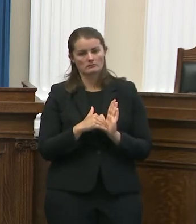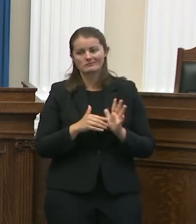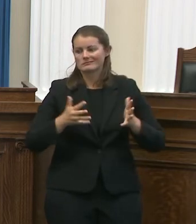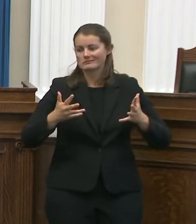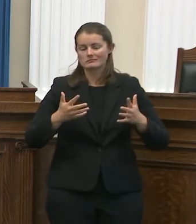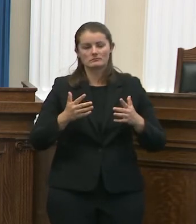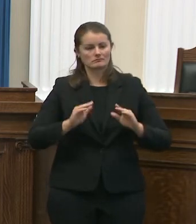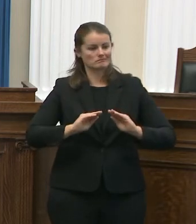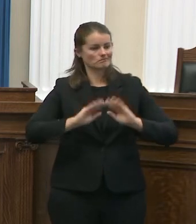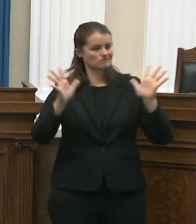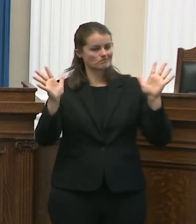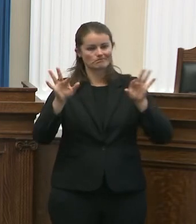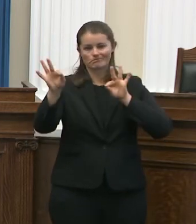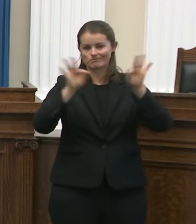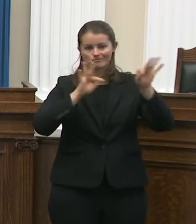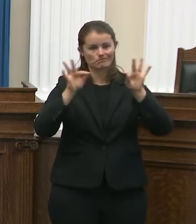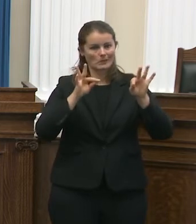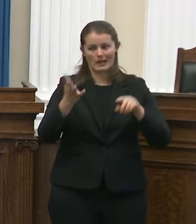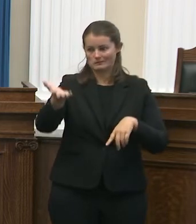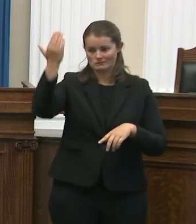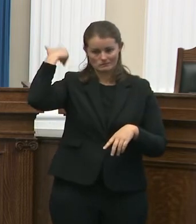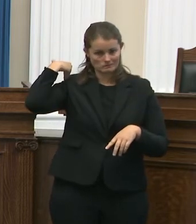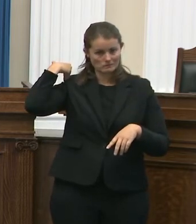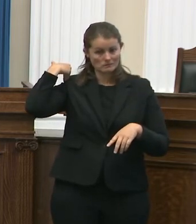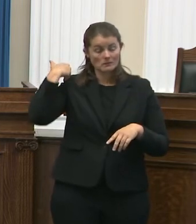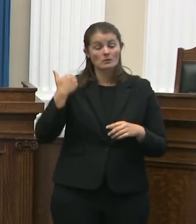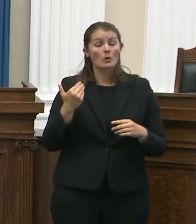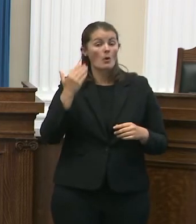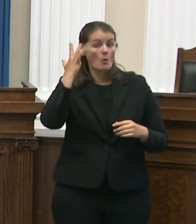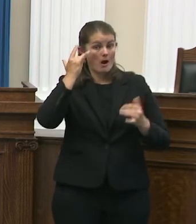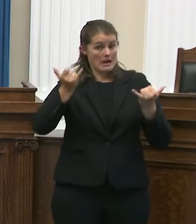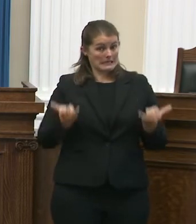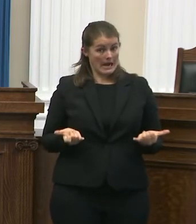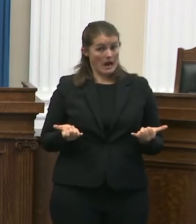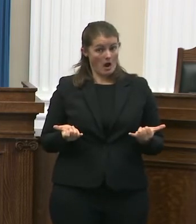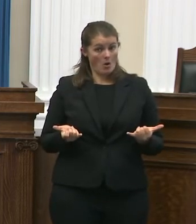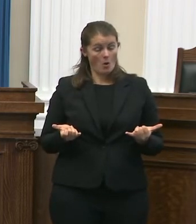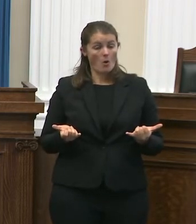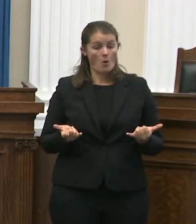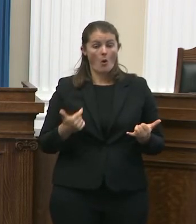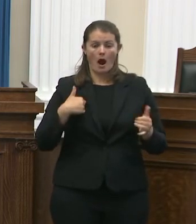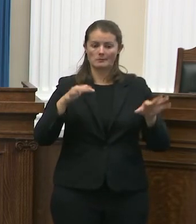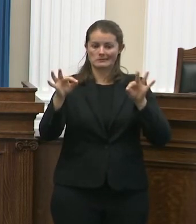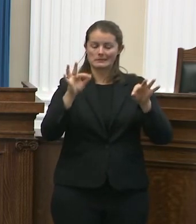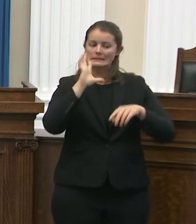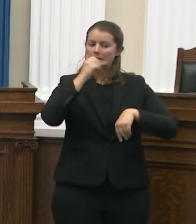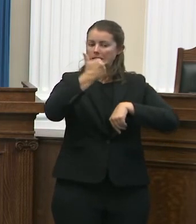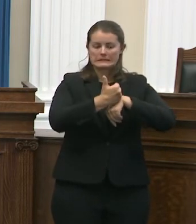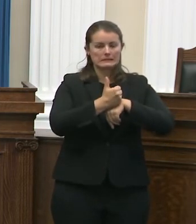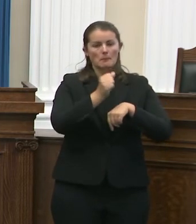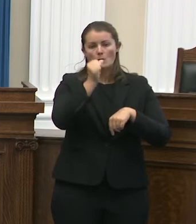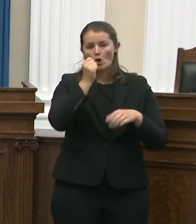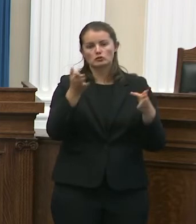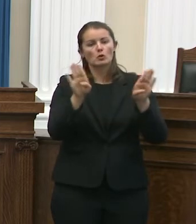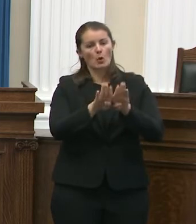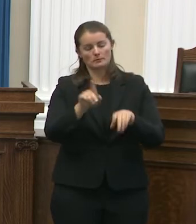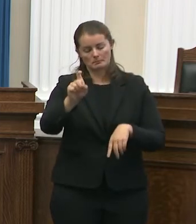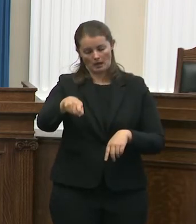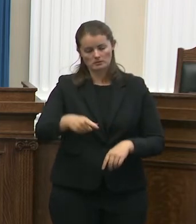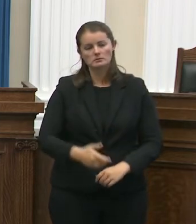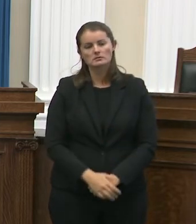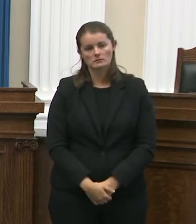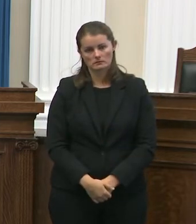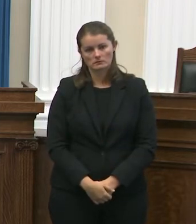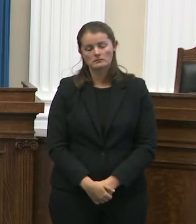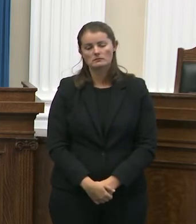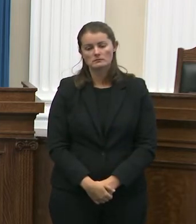all started. And that's exactly why I'm here today and what I'm doing today. Protecting the health and safety